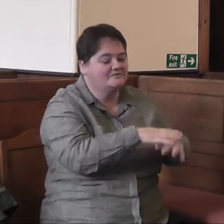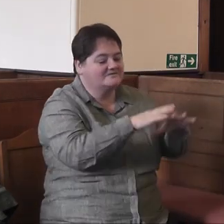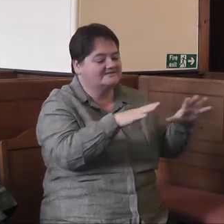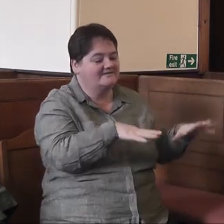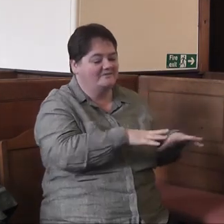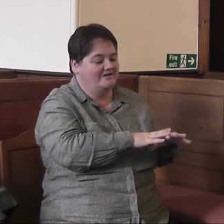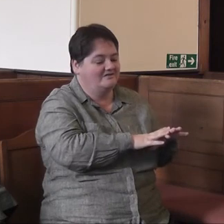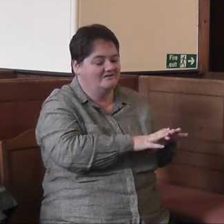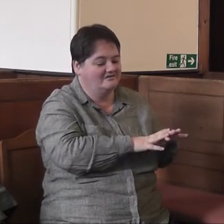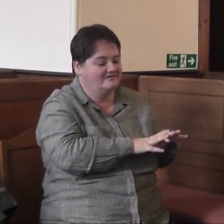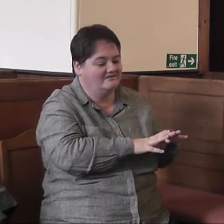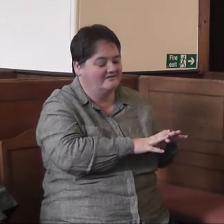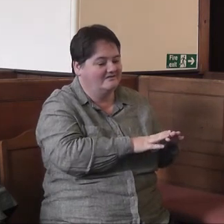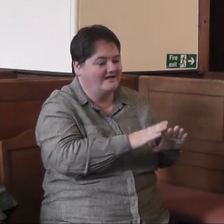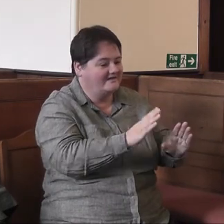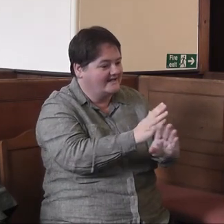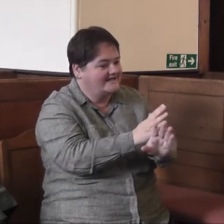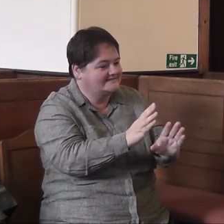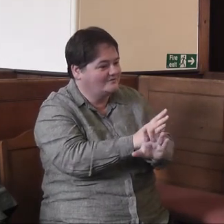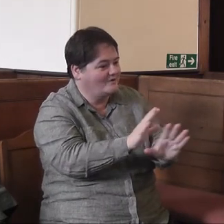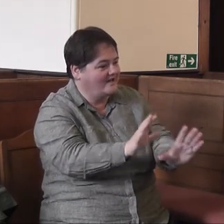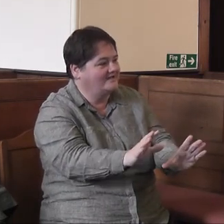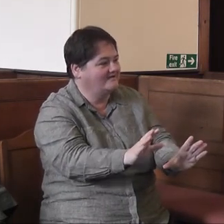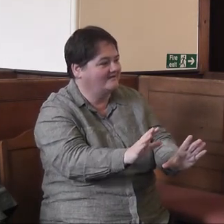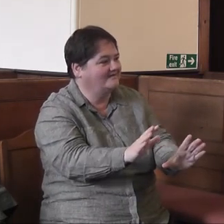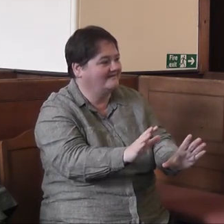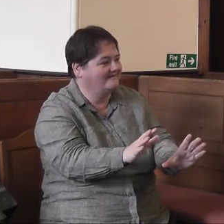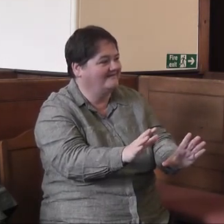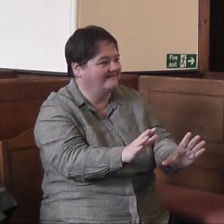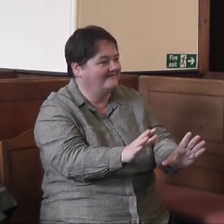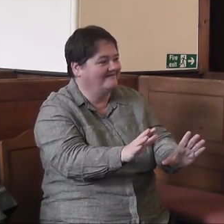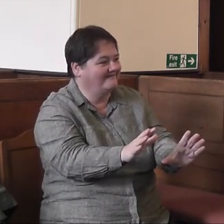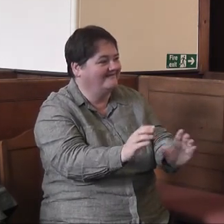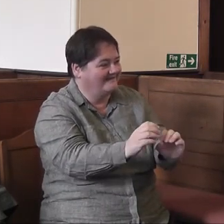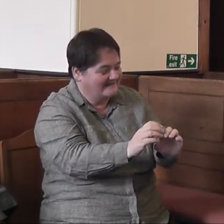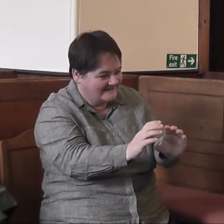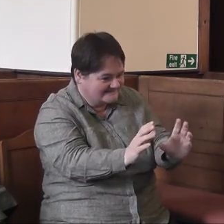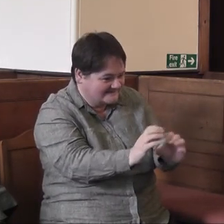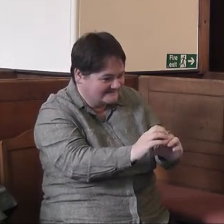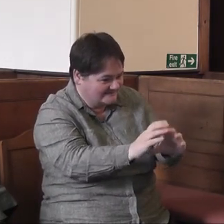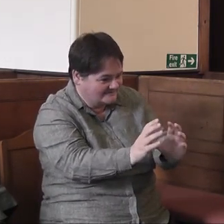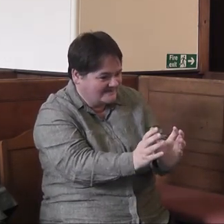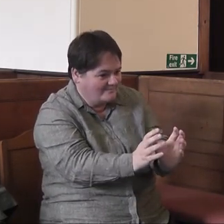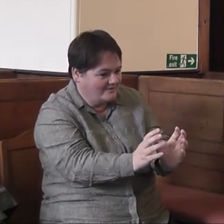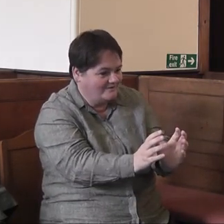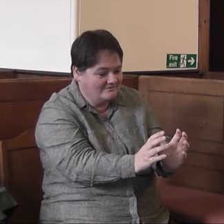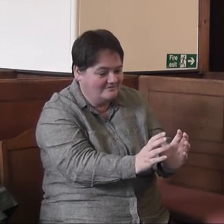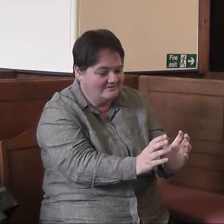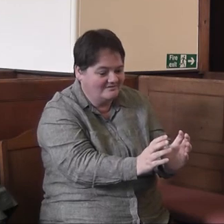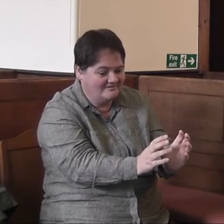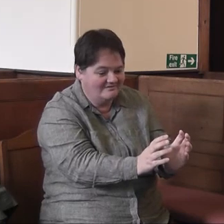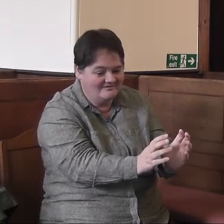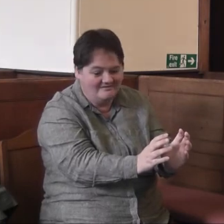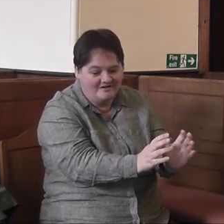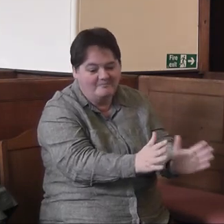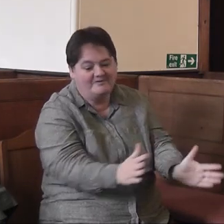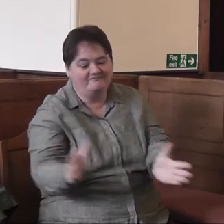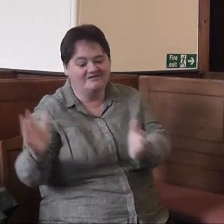everyone's sleeping, and then hidden away mm-hmm. is this little tableau. But then right